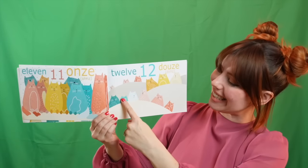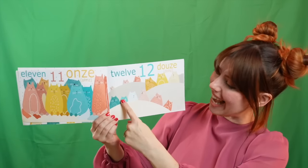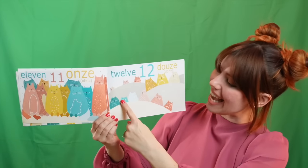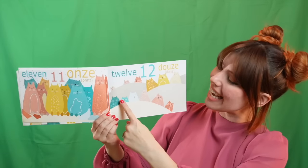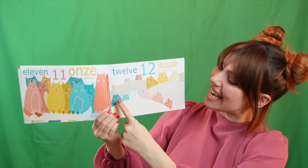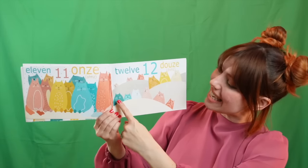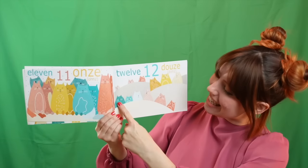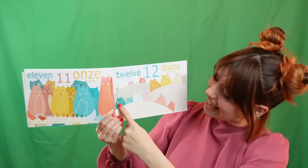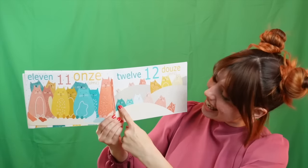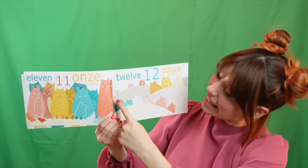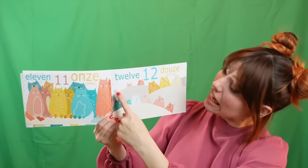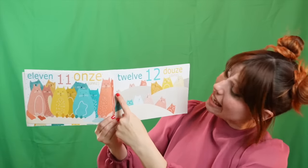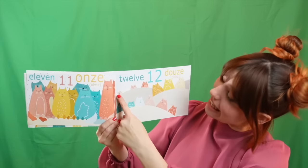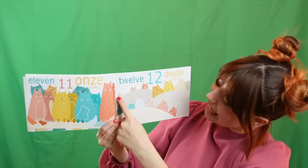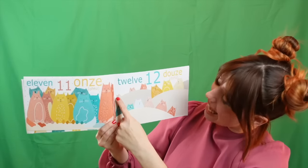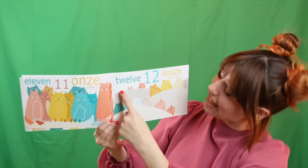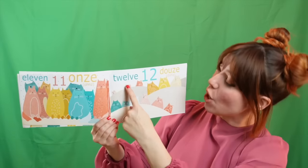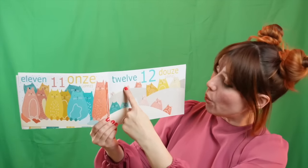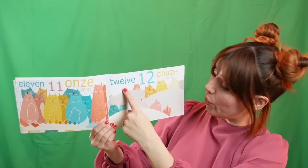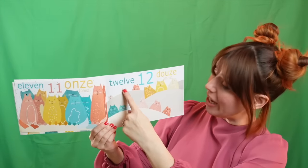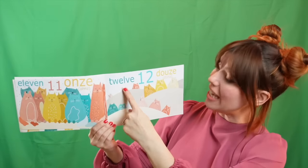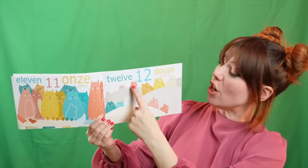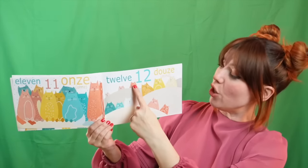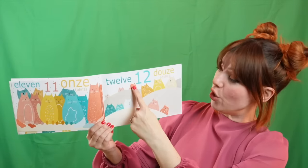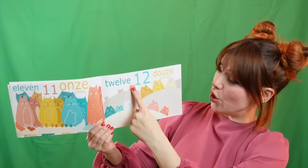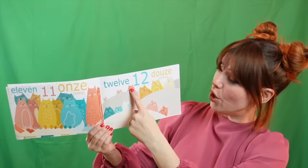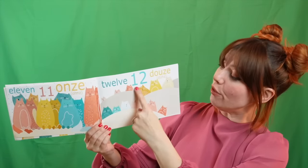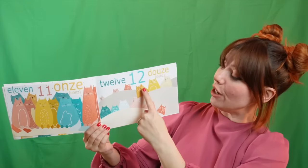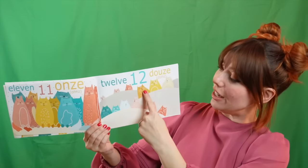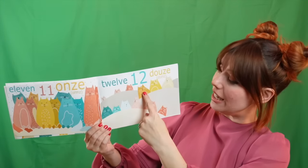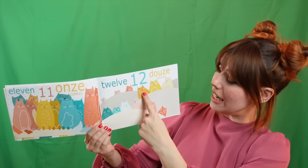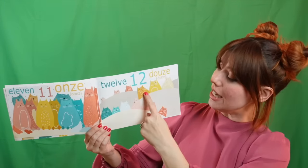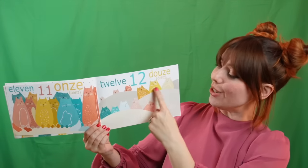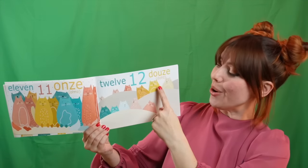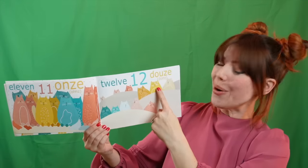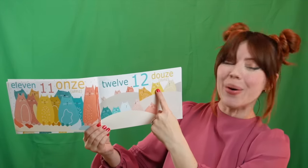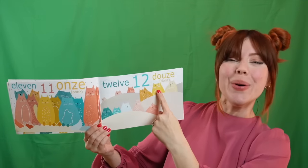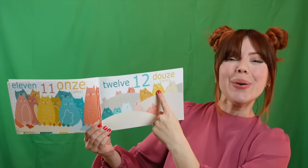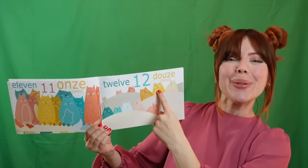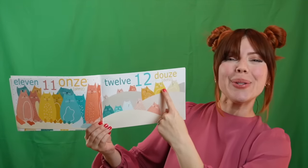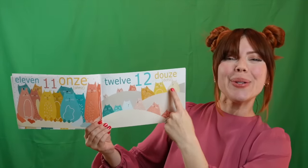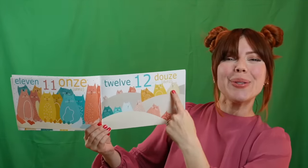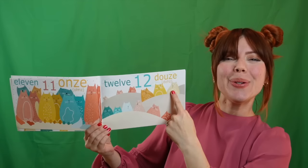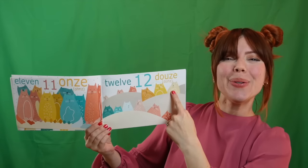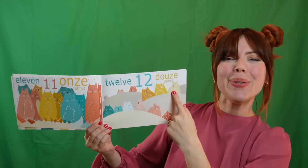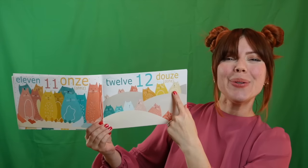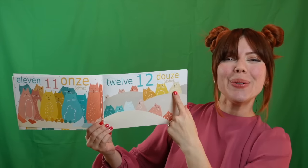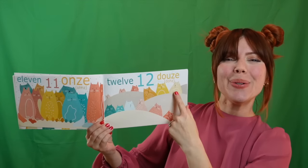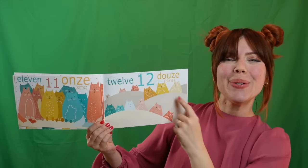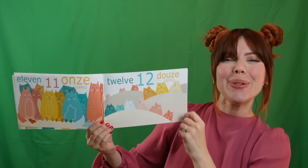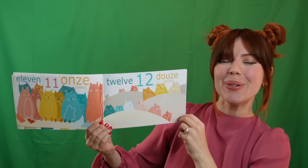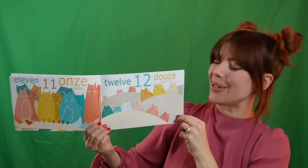cinq, six, sept, huit, neuf, dix, onze, douze.